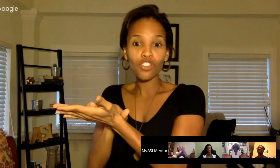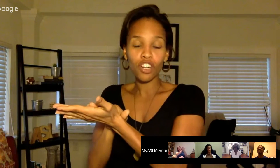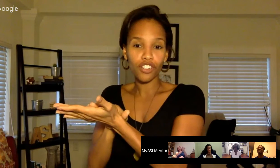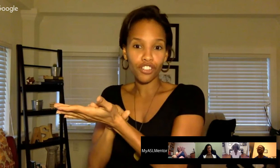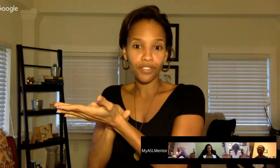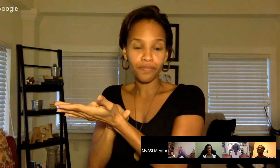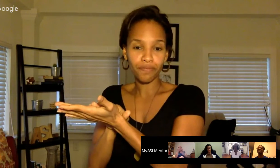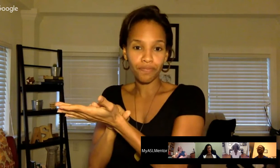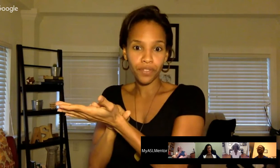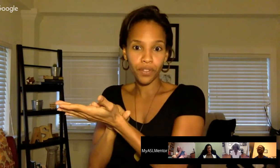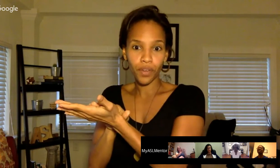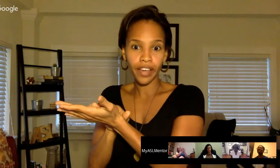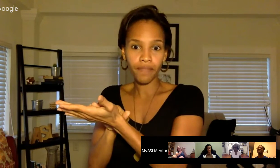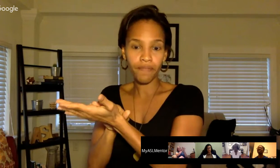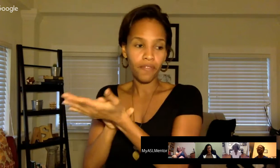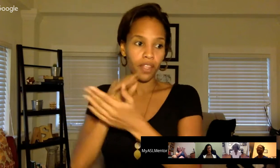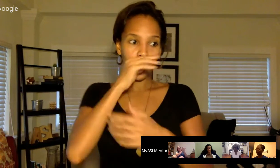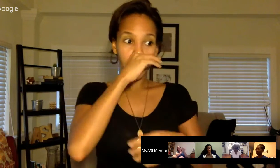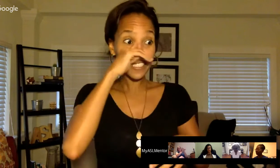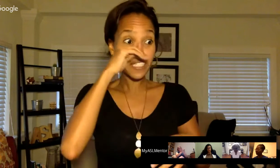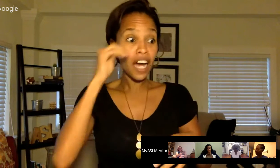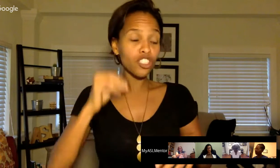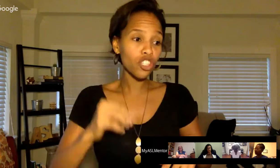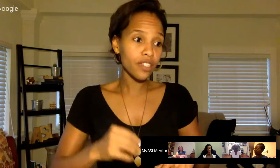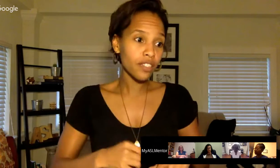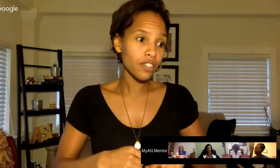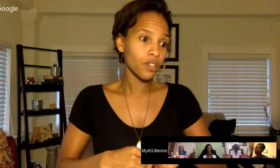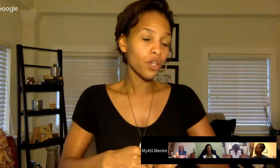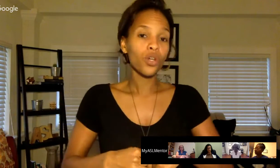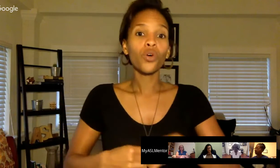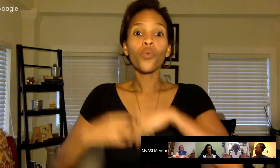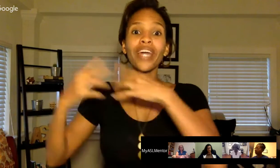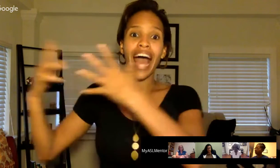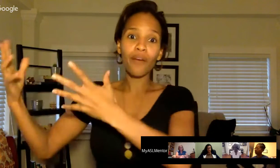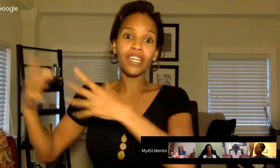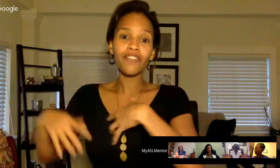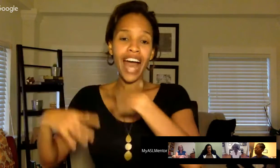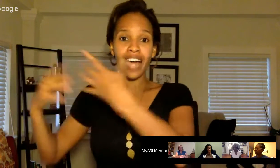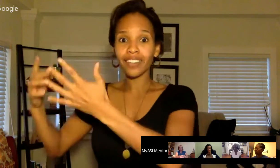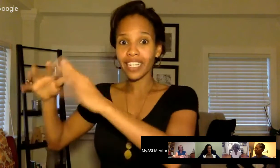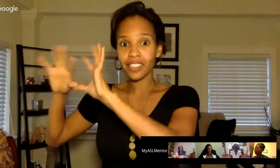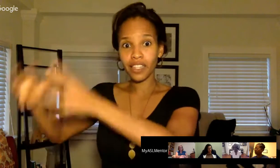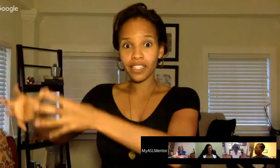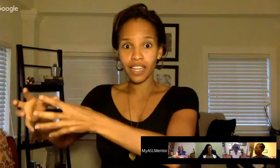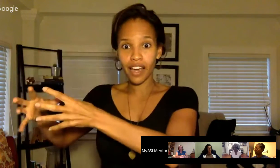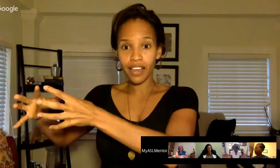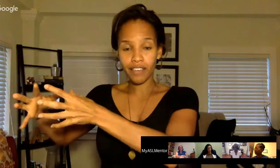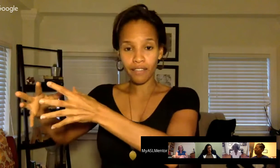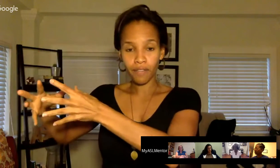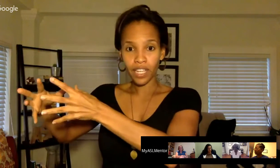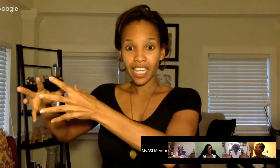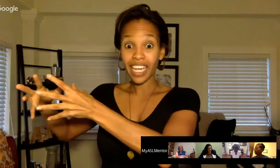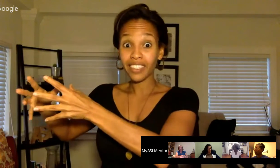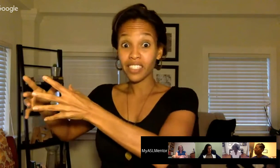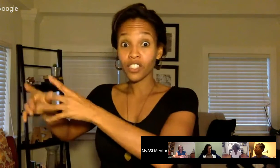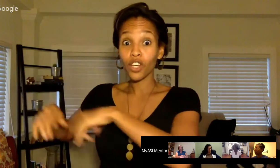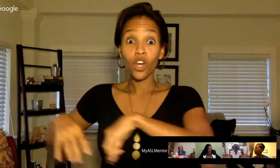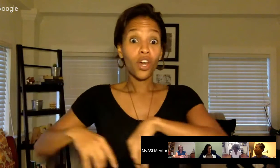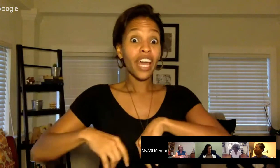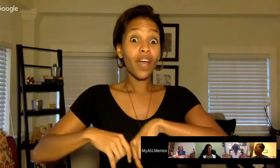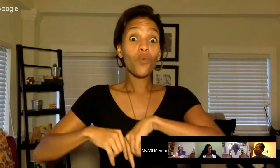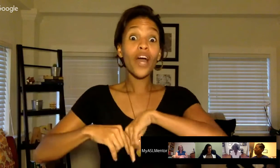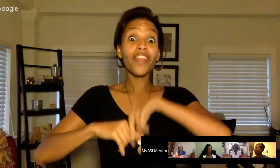That's the structure, okay? It's not just we give accolades to this guy.